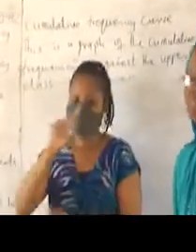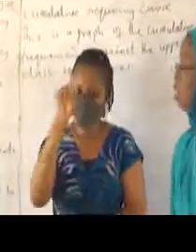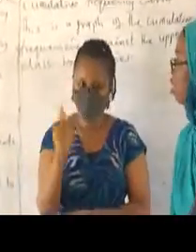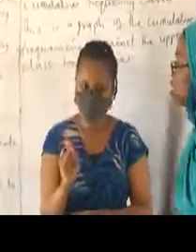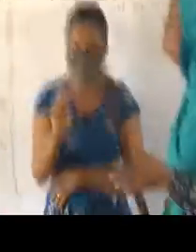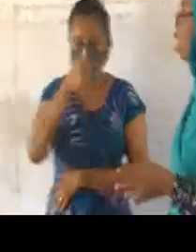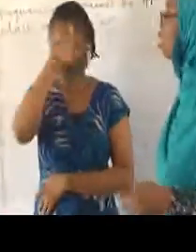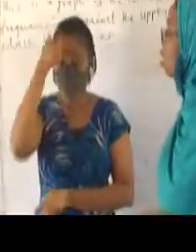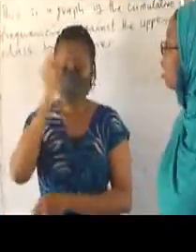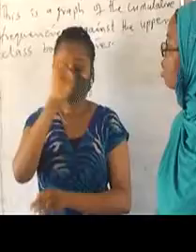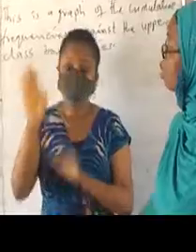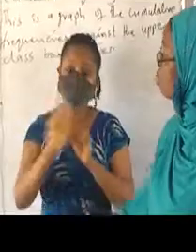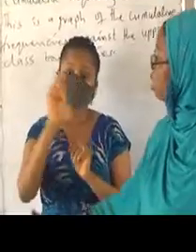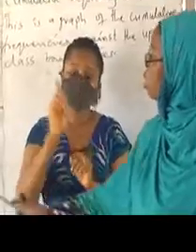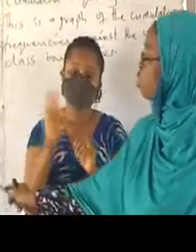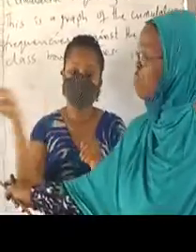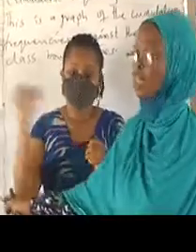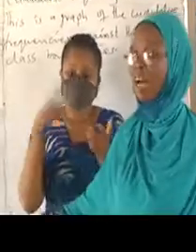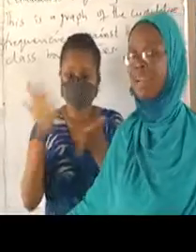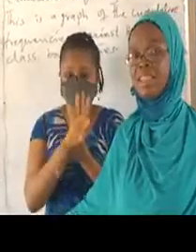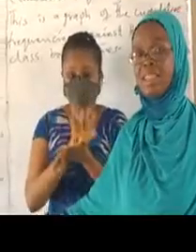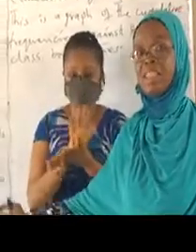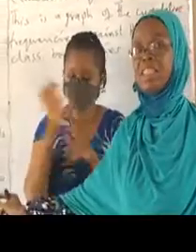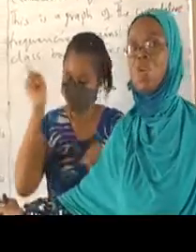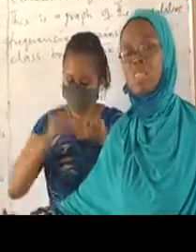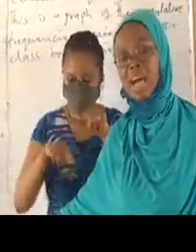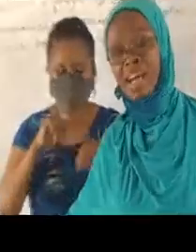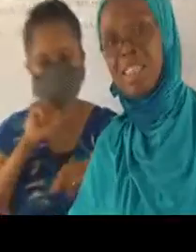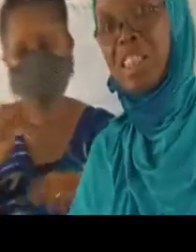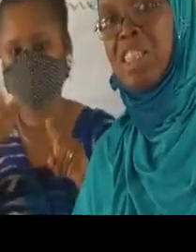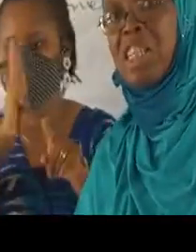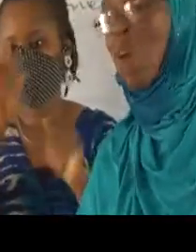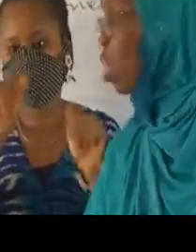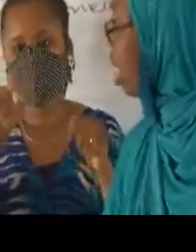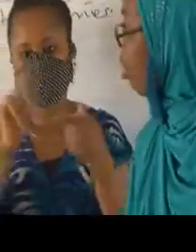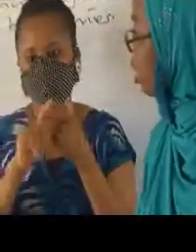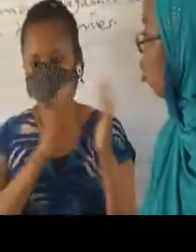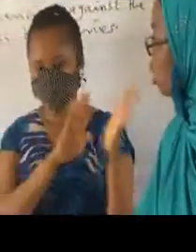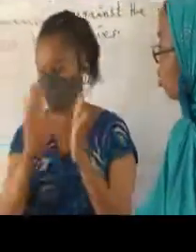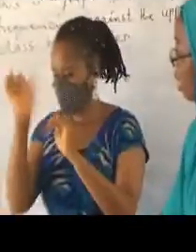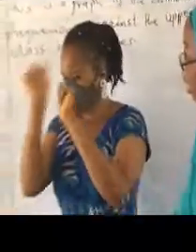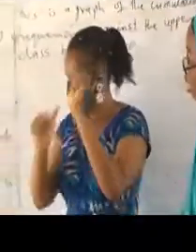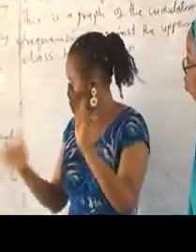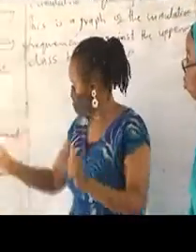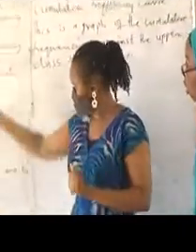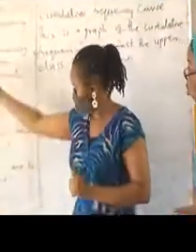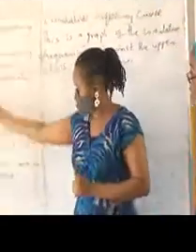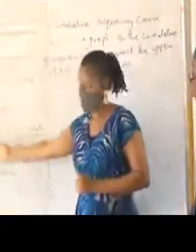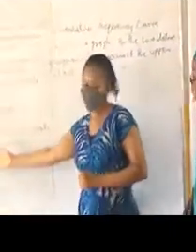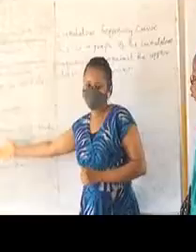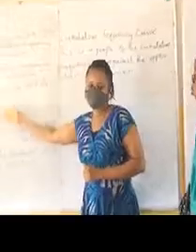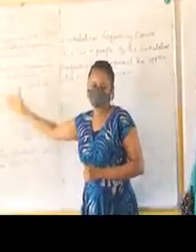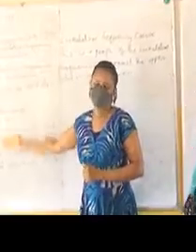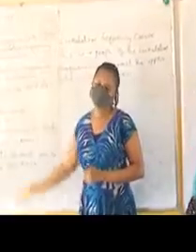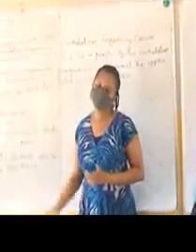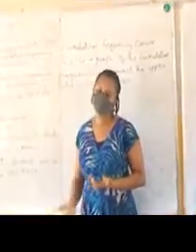sheet, you cannot estimate the median, the quarter, the interquartile range, or whatever the case may be, the question